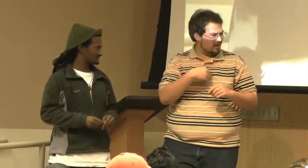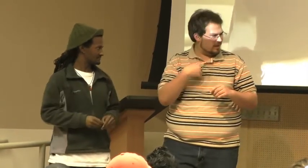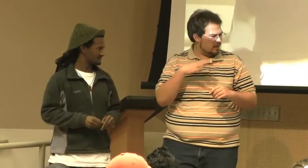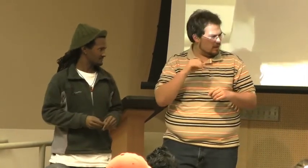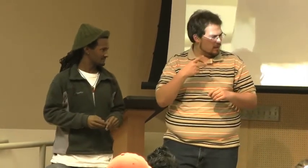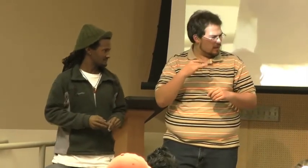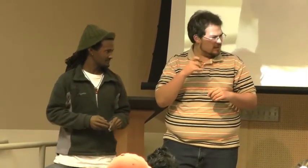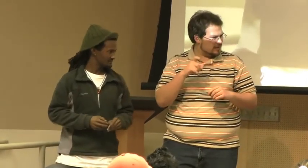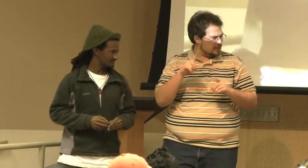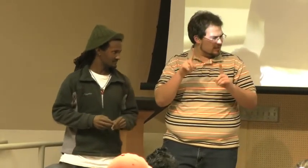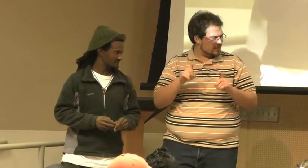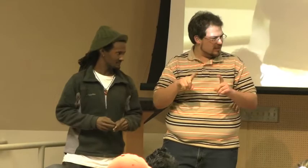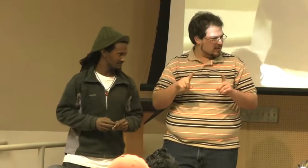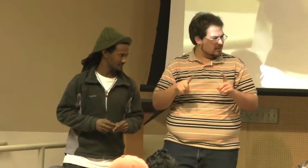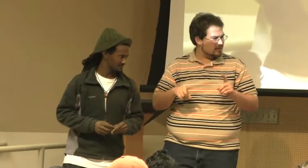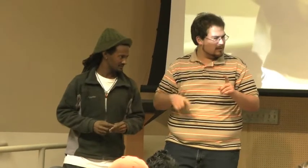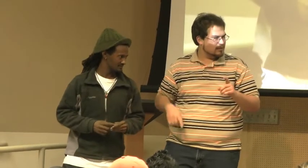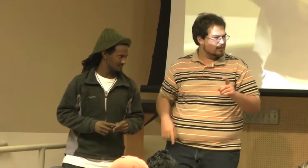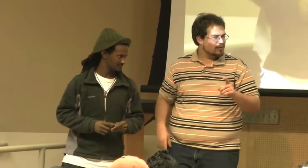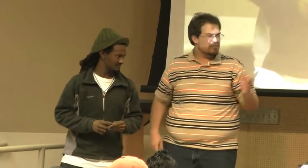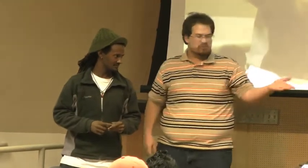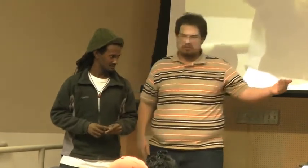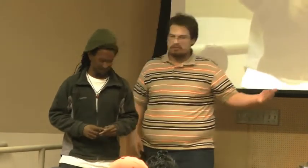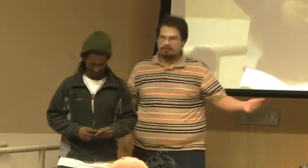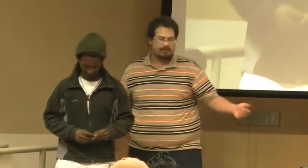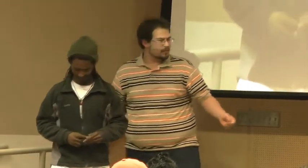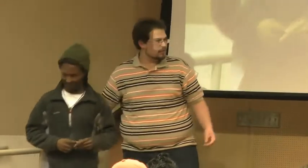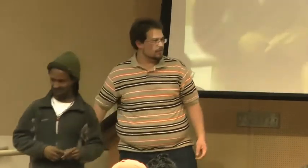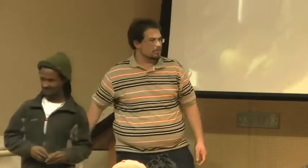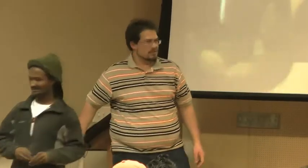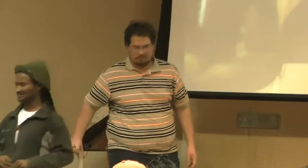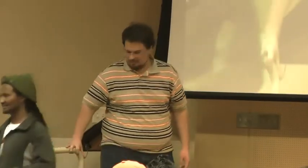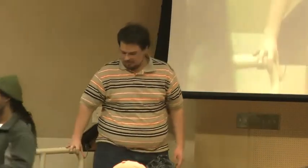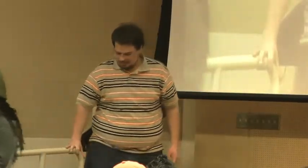And it was revolving around the competency.